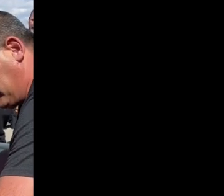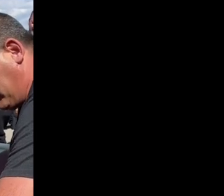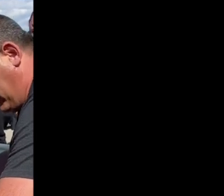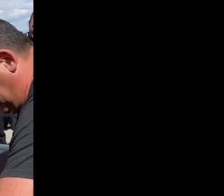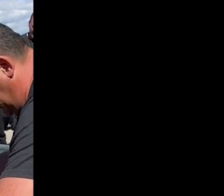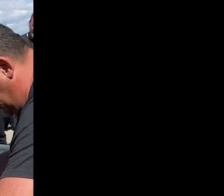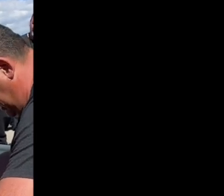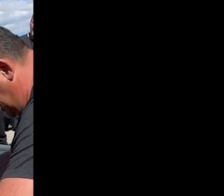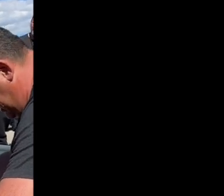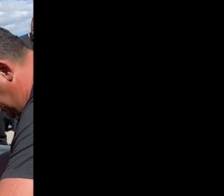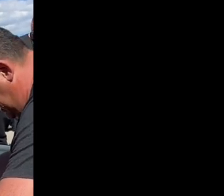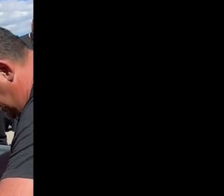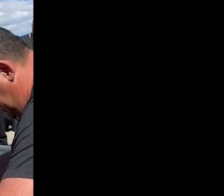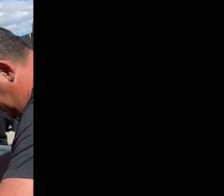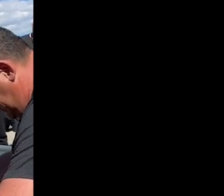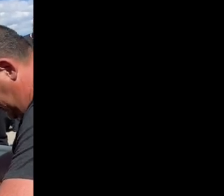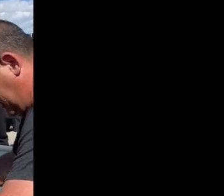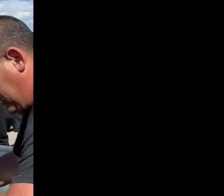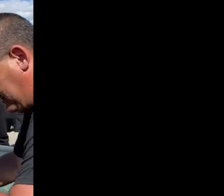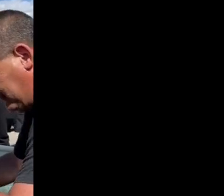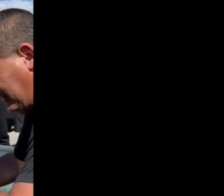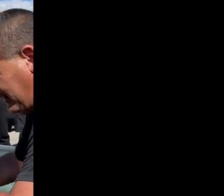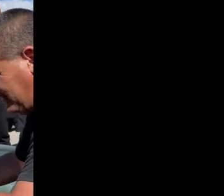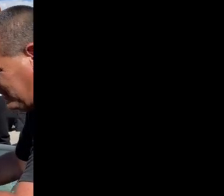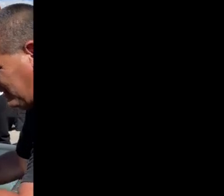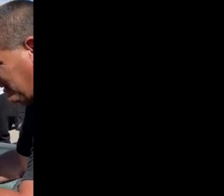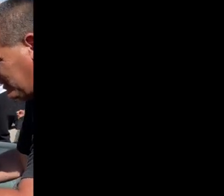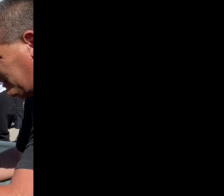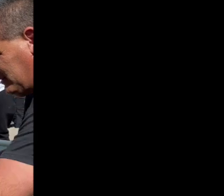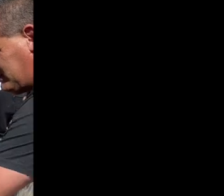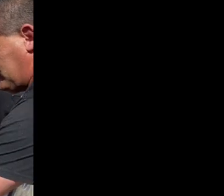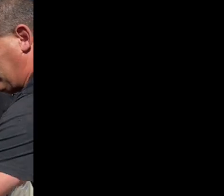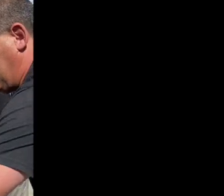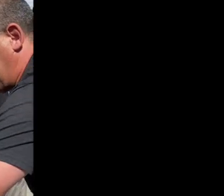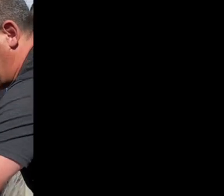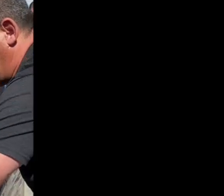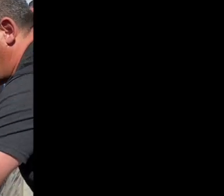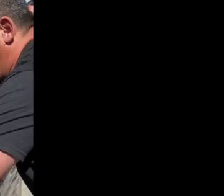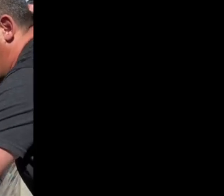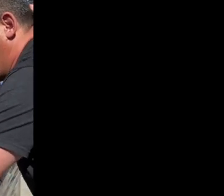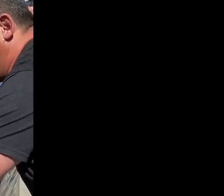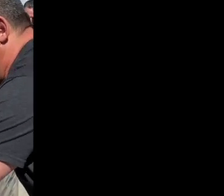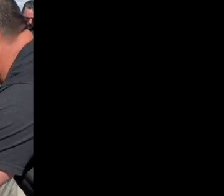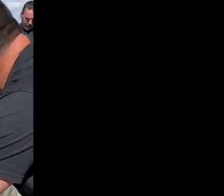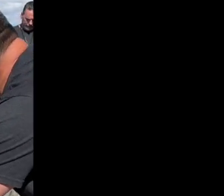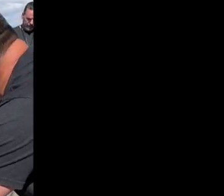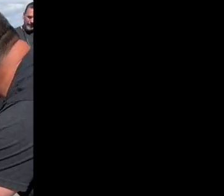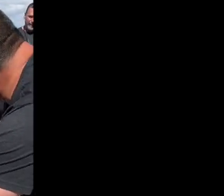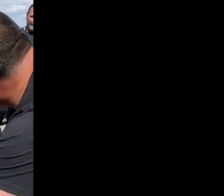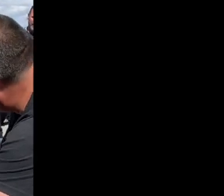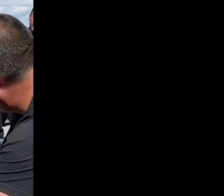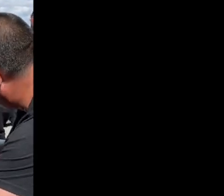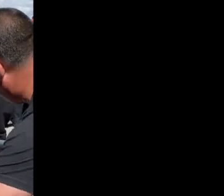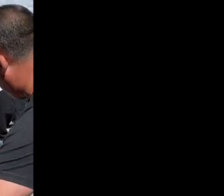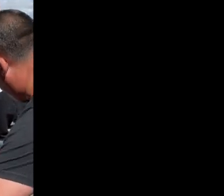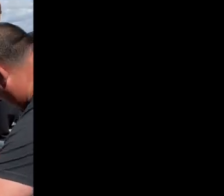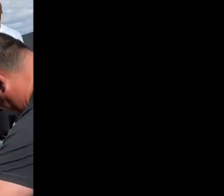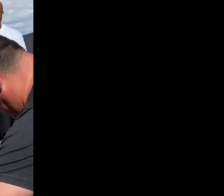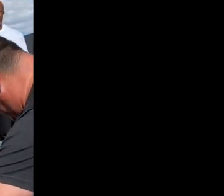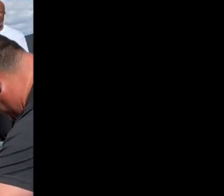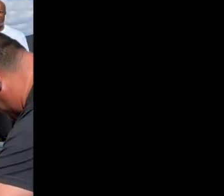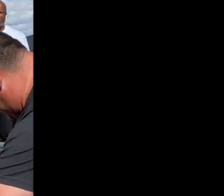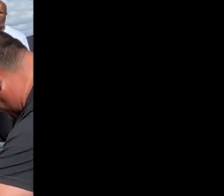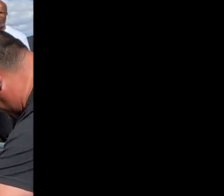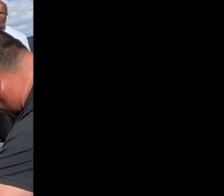your public profession of faith? Jesus is my Lord. All right. Amen. You know, bring your hand up here. Mike, we now baptize you in the name of the